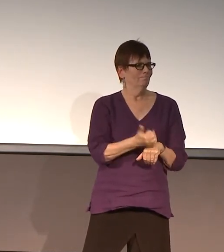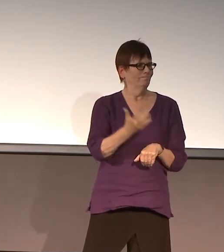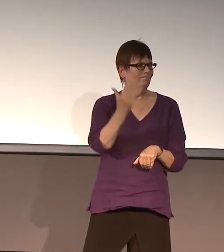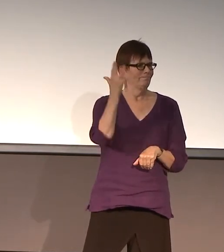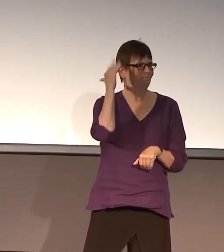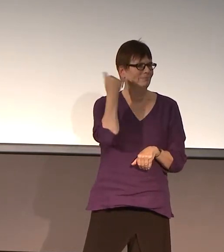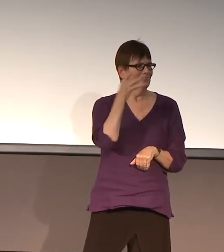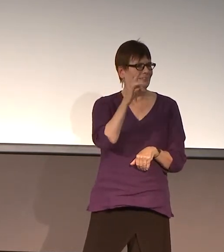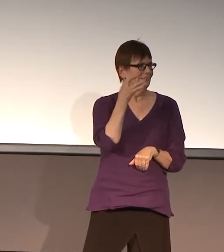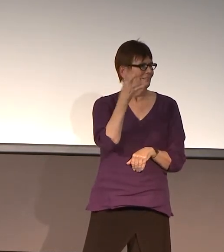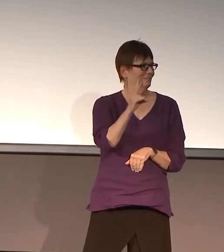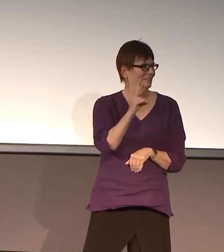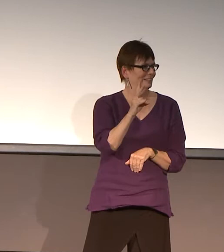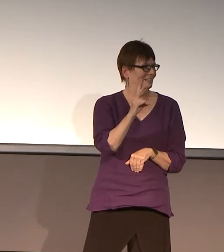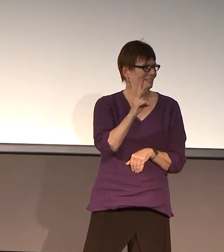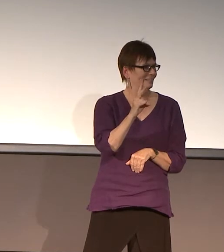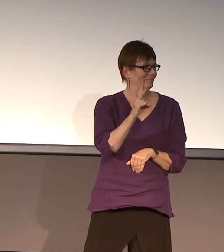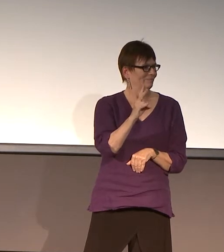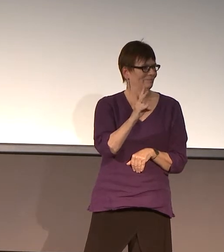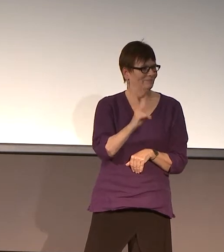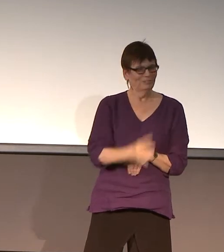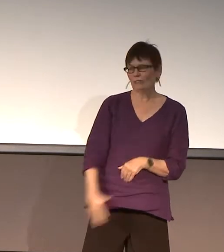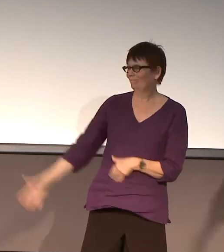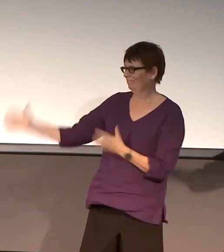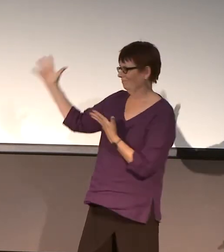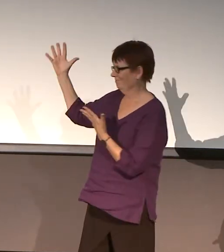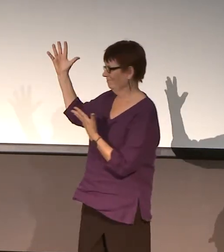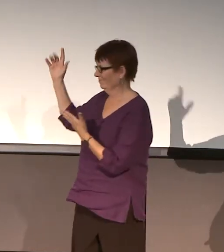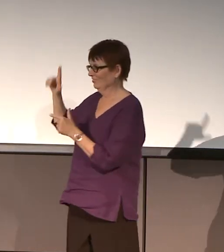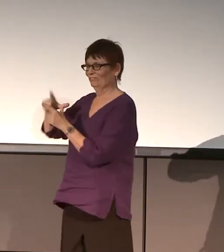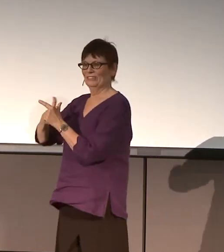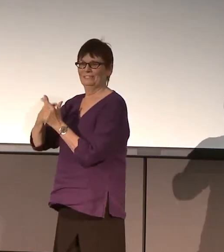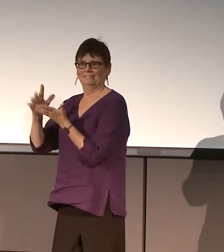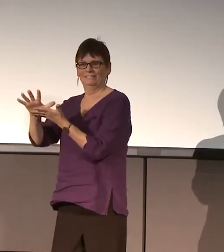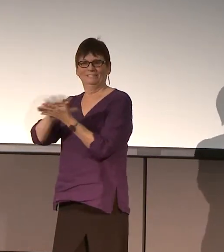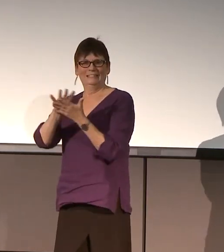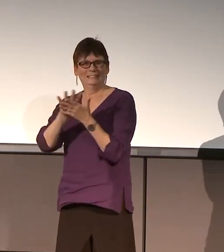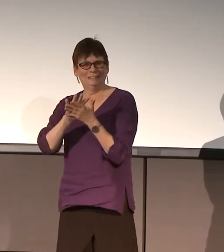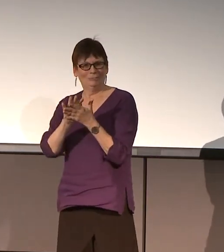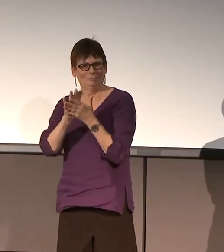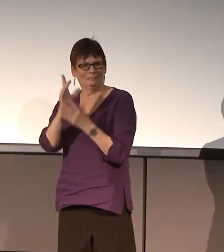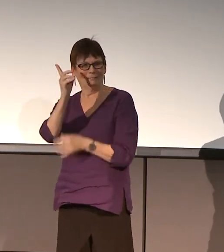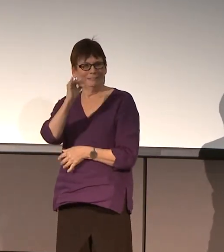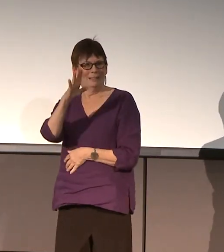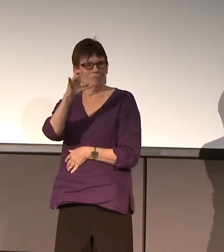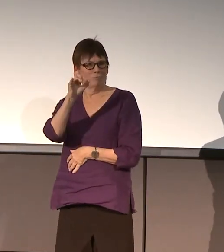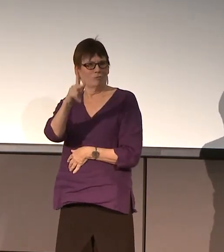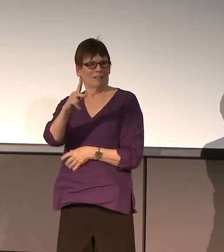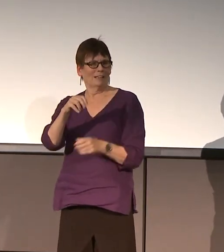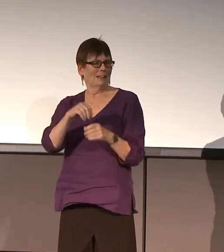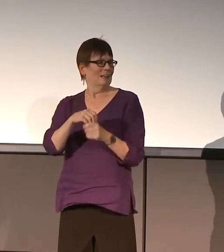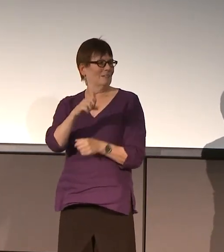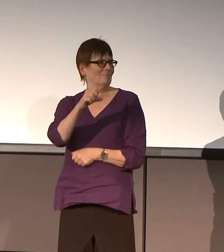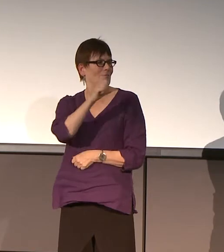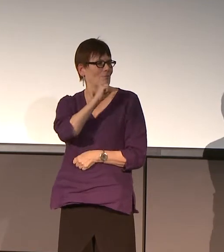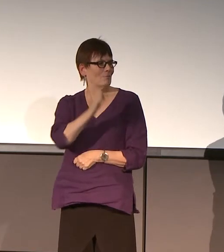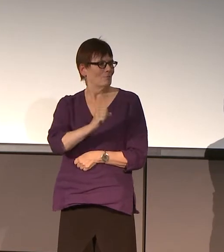the American school, was established in 1817. So first I'm going to show you that